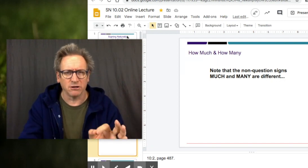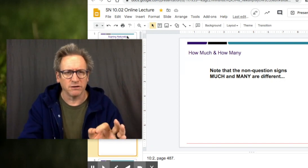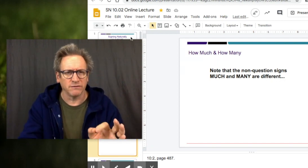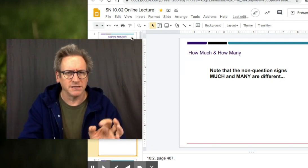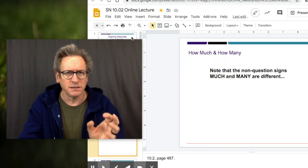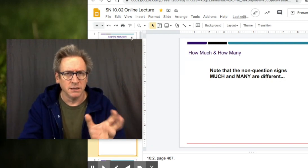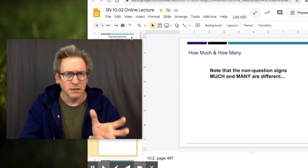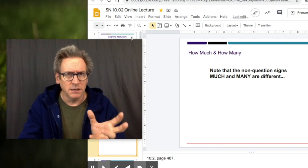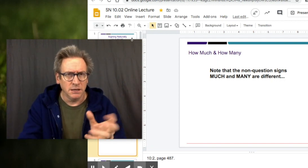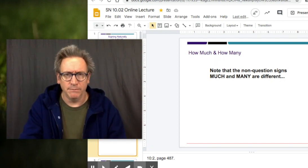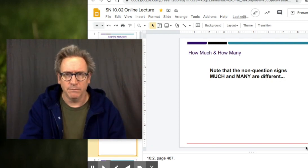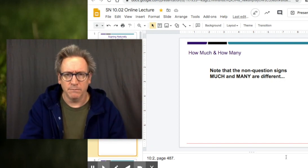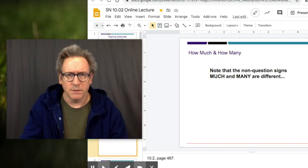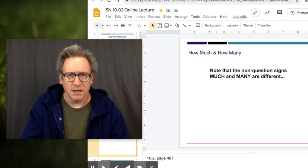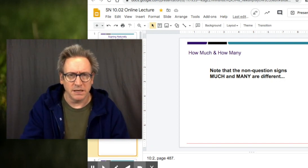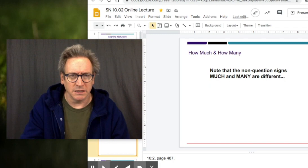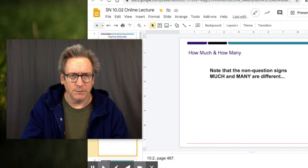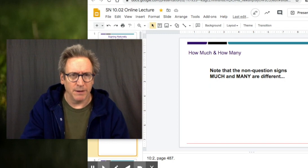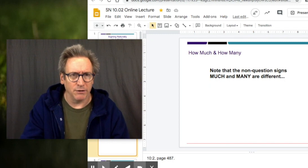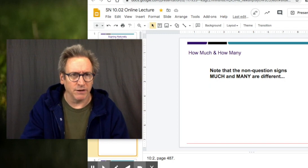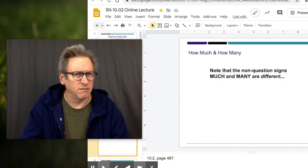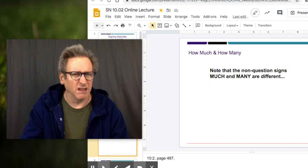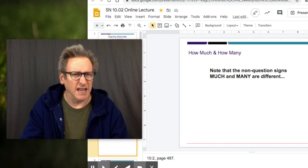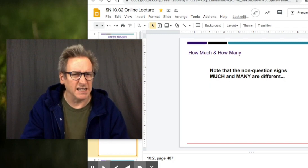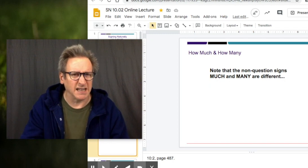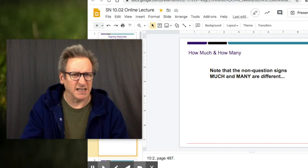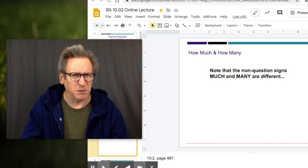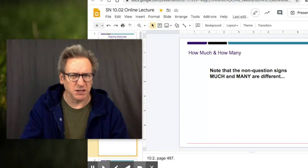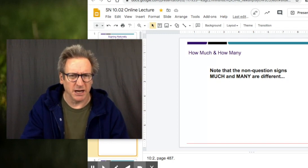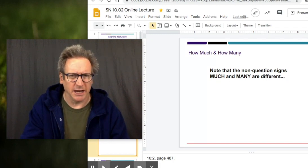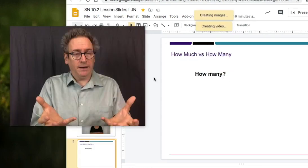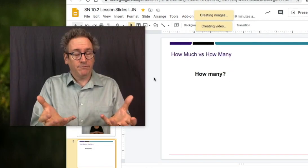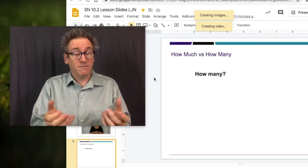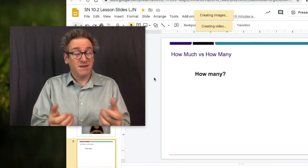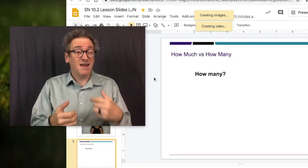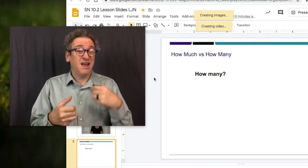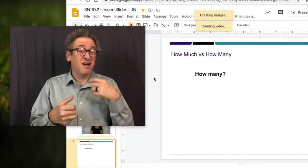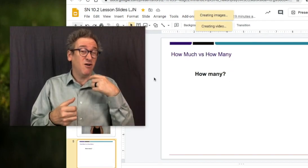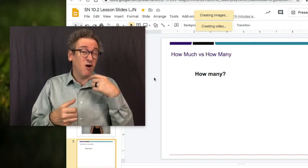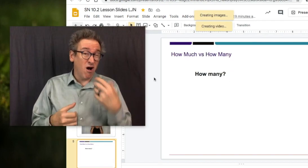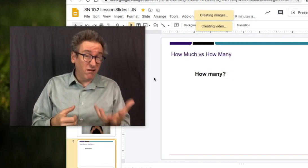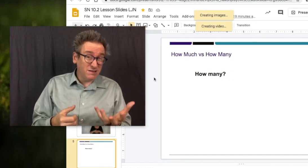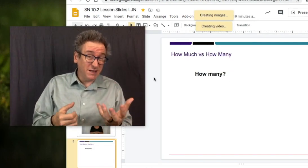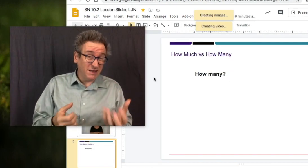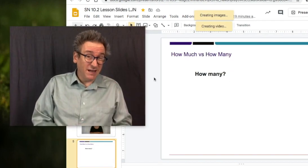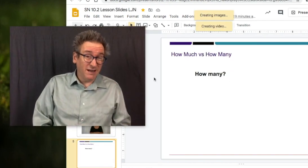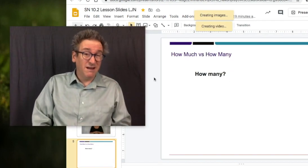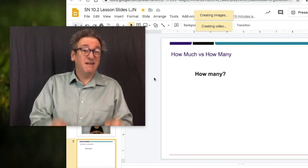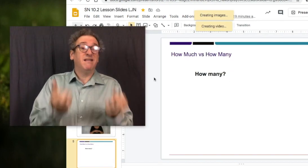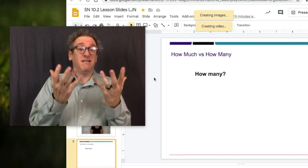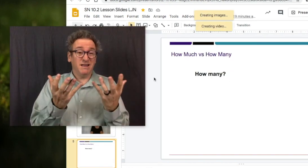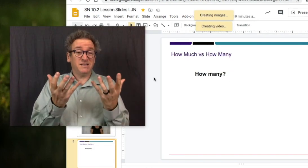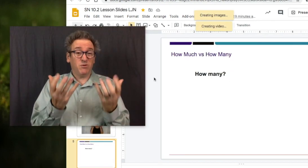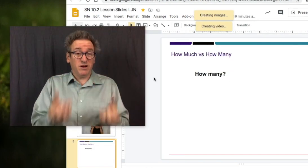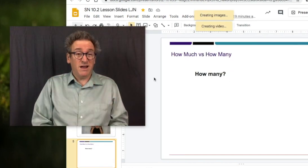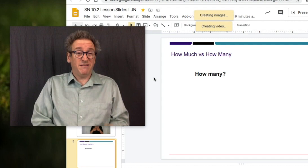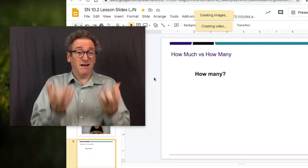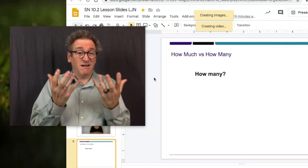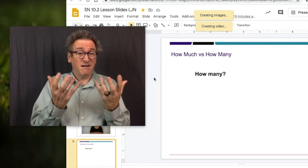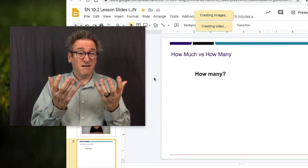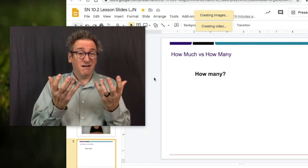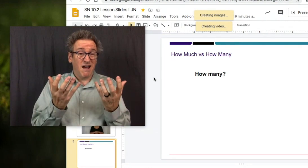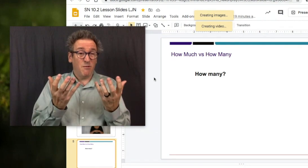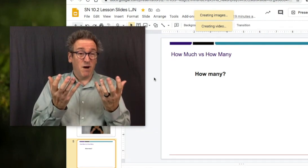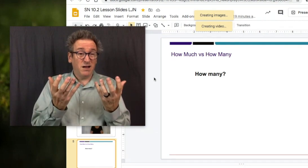that clarifies. It is a little bit better than the last explanation I had. Ultimately, this one,